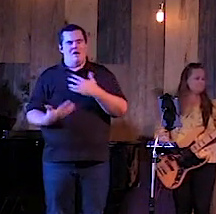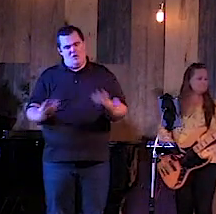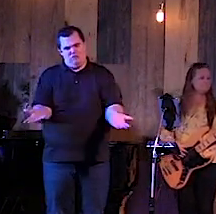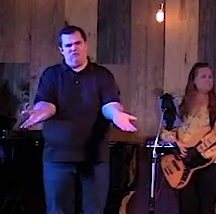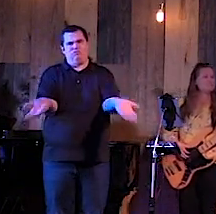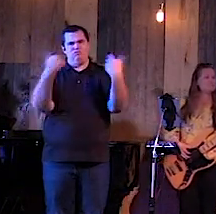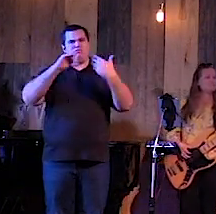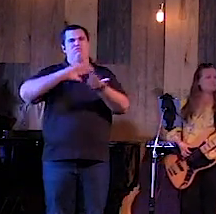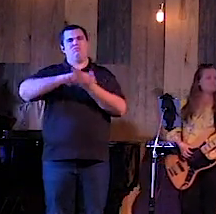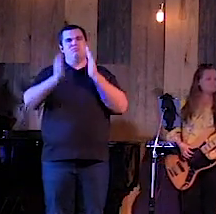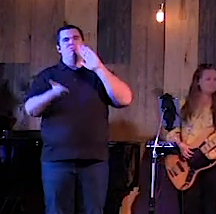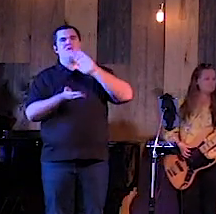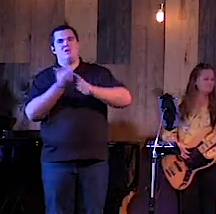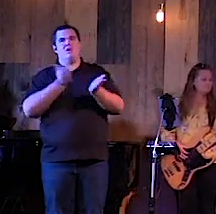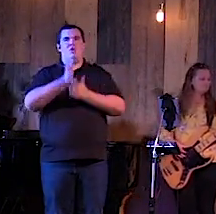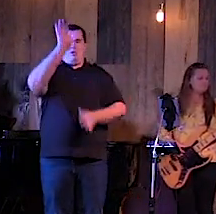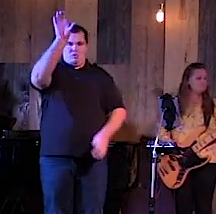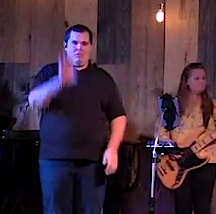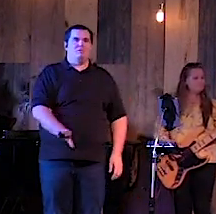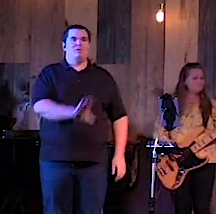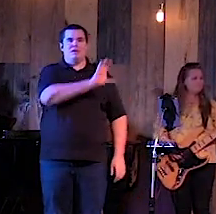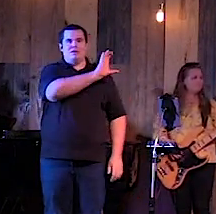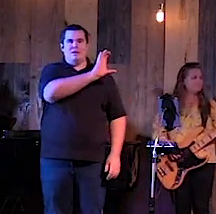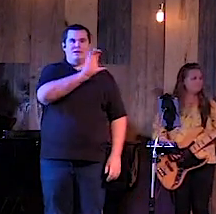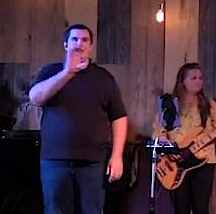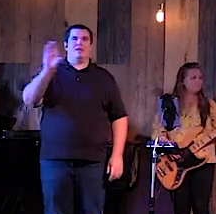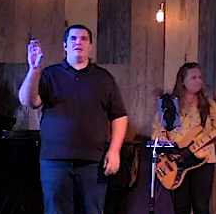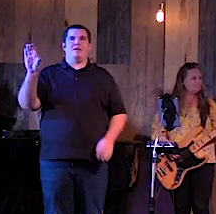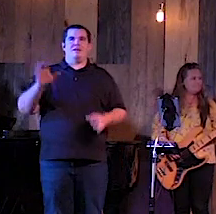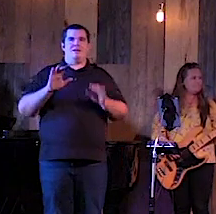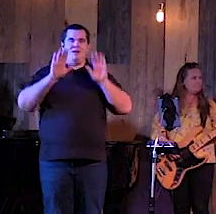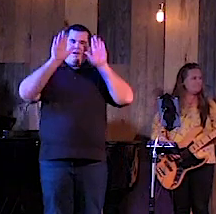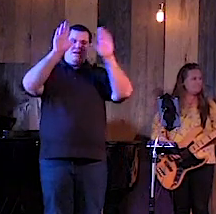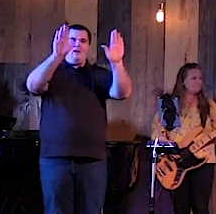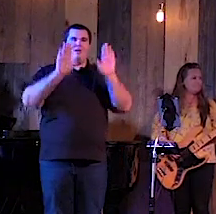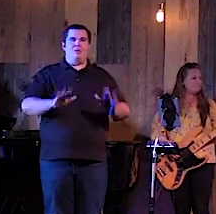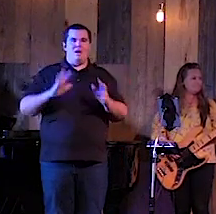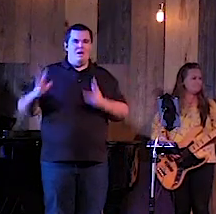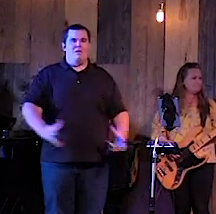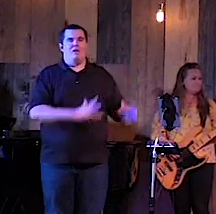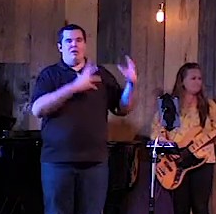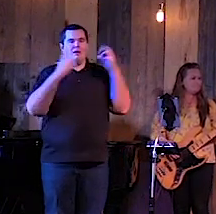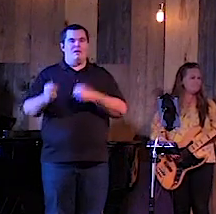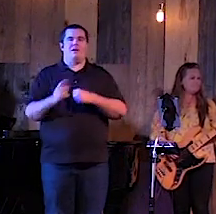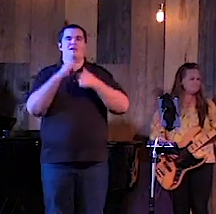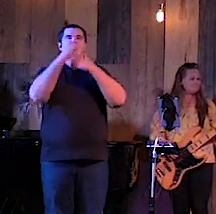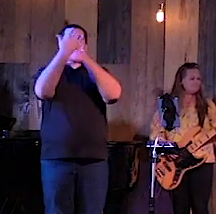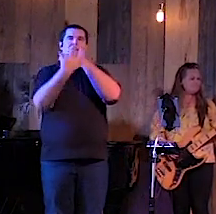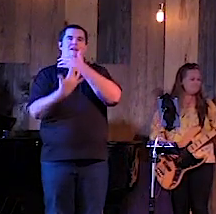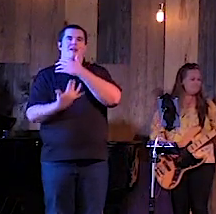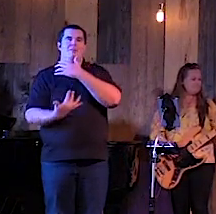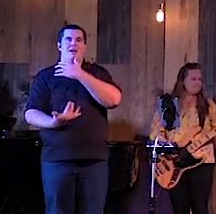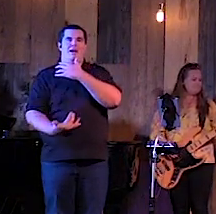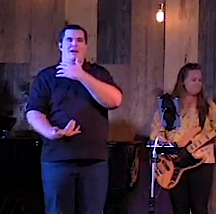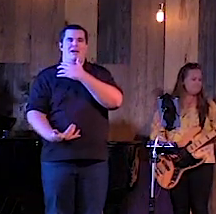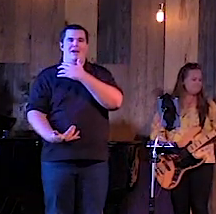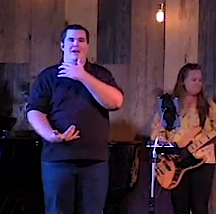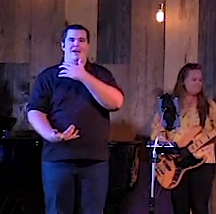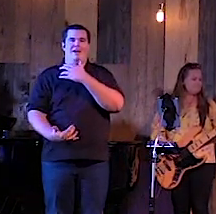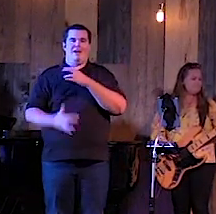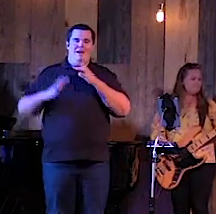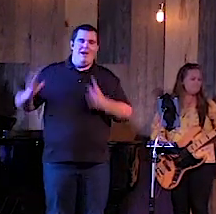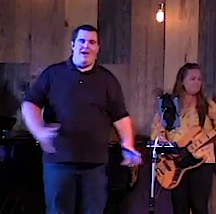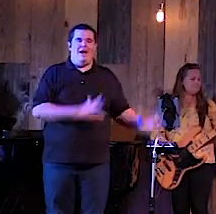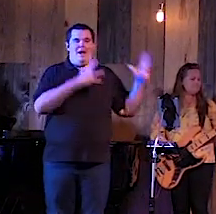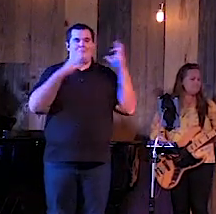blood. Come for a cleansing to Calvary's time. There's wonderful power in the